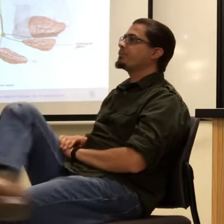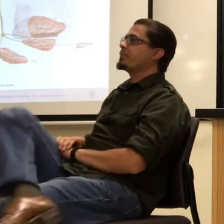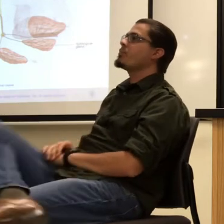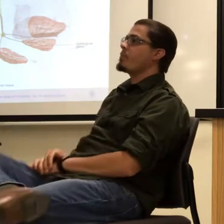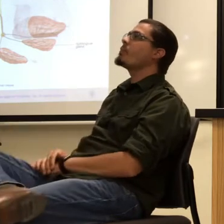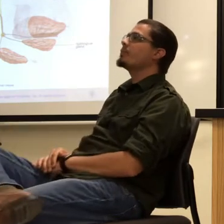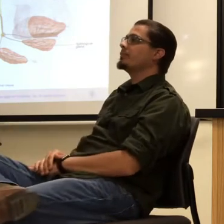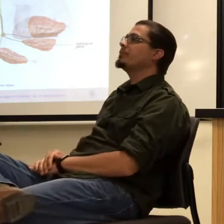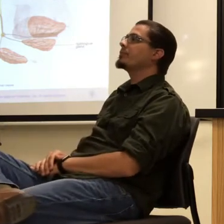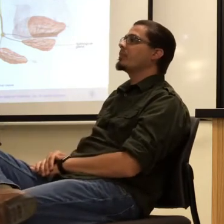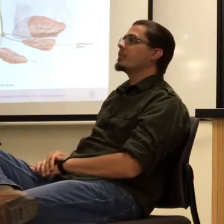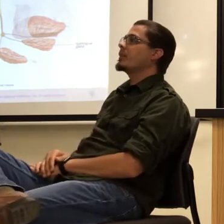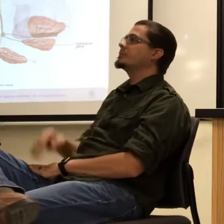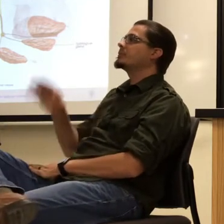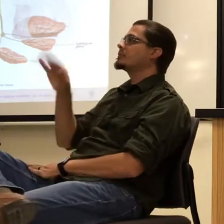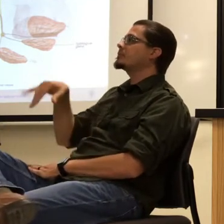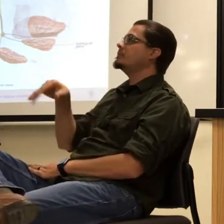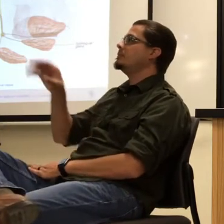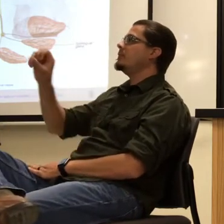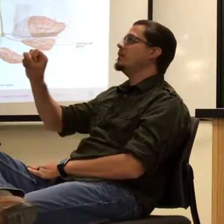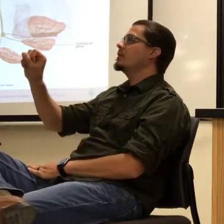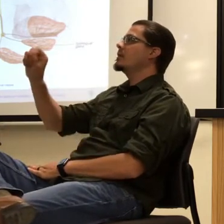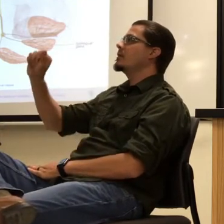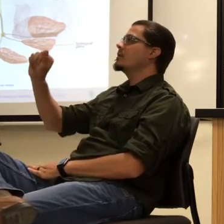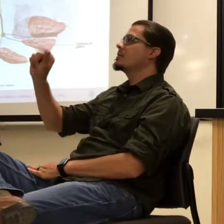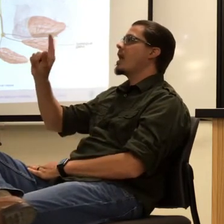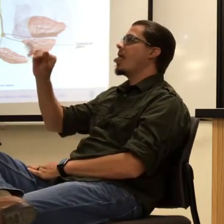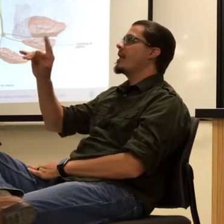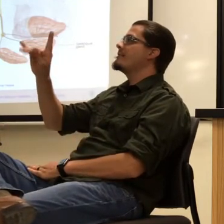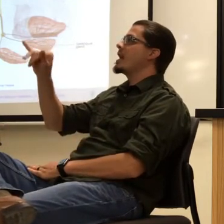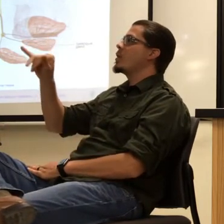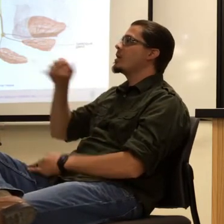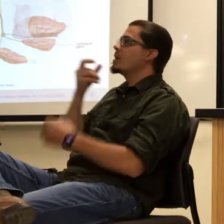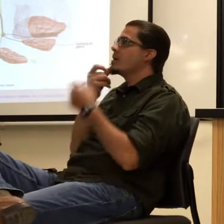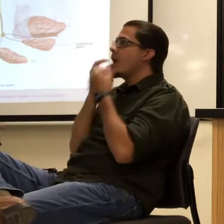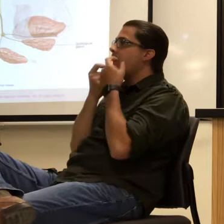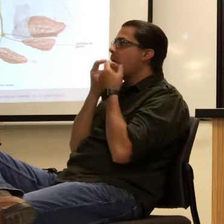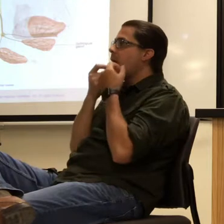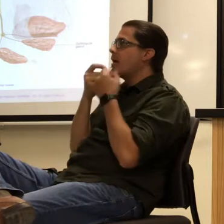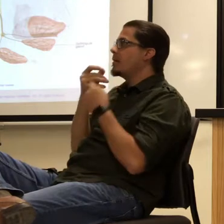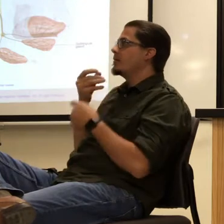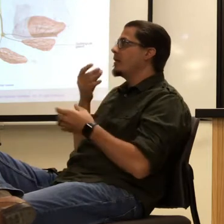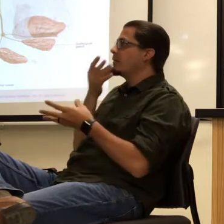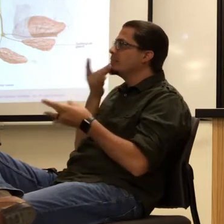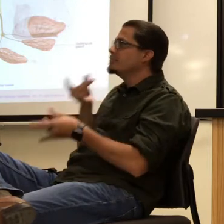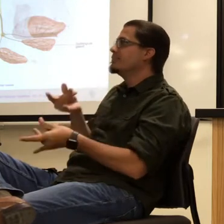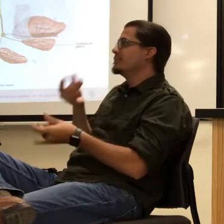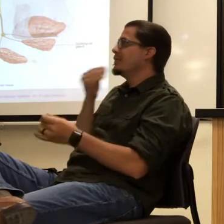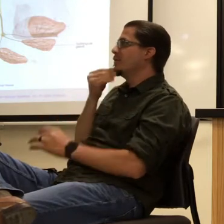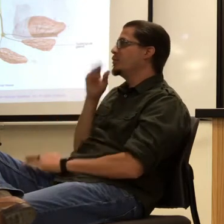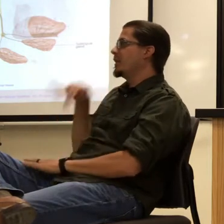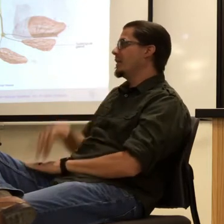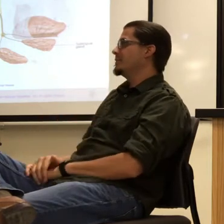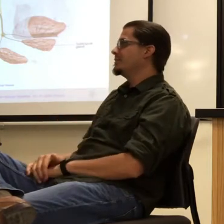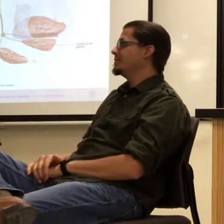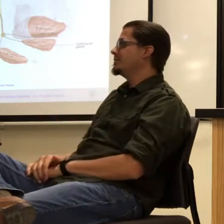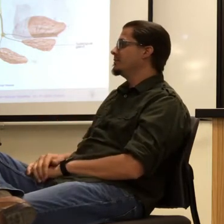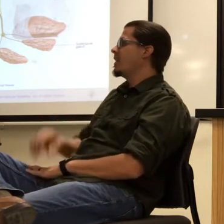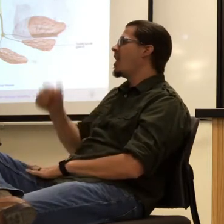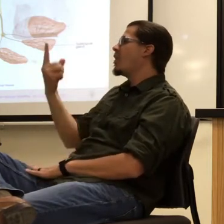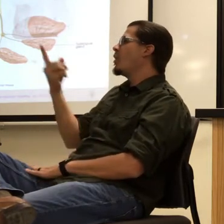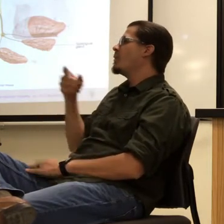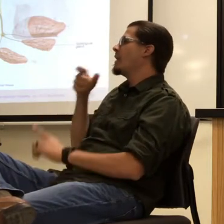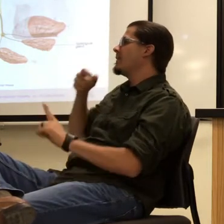submandibular, sublingual, salivary glands. And here's another one, but it's innervated by another